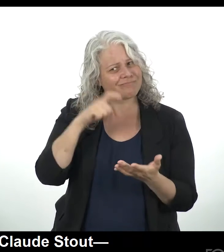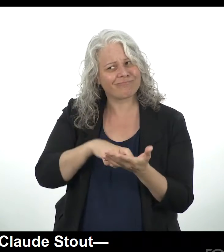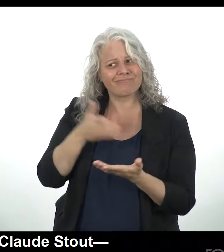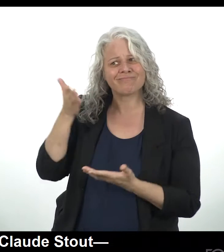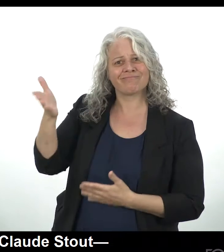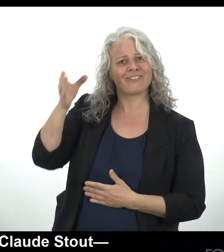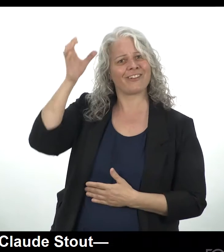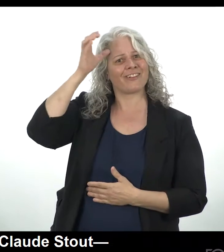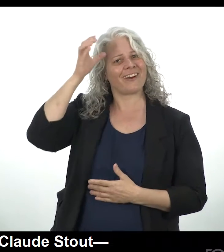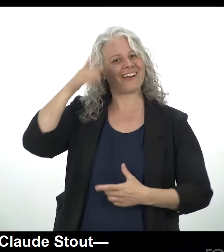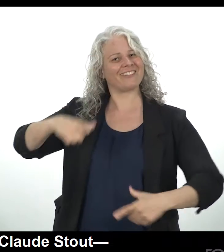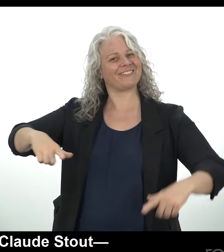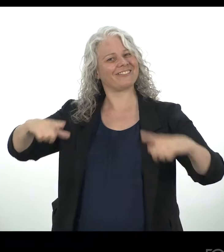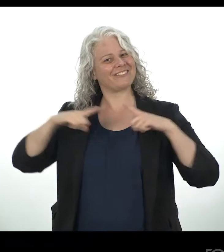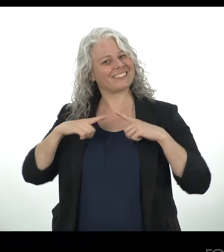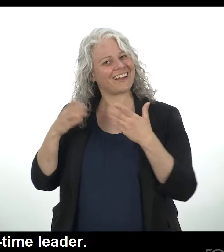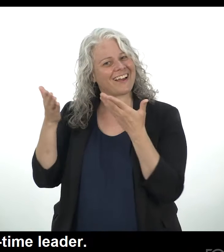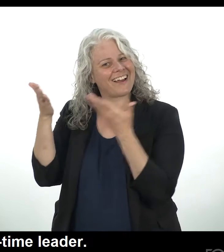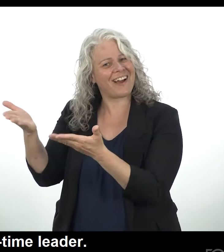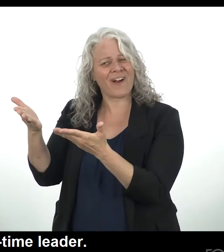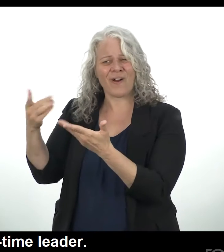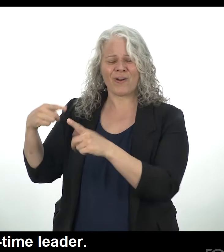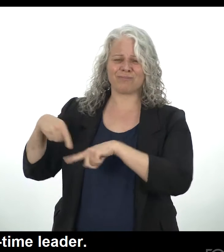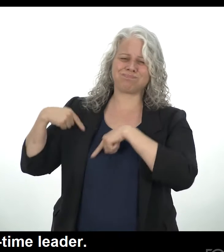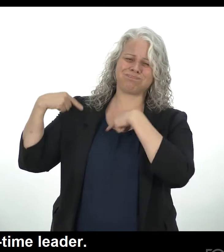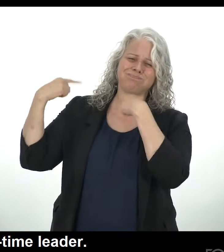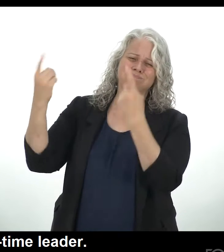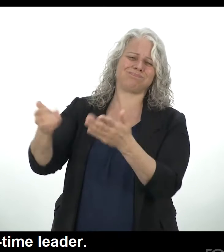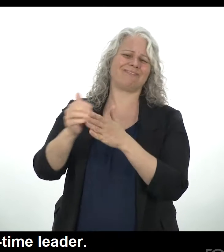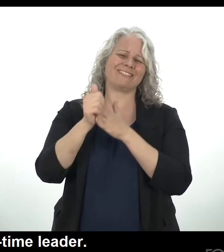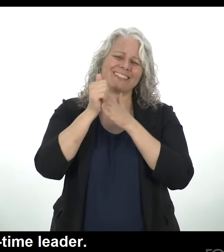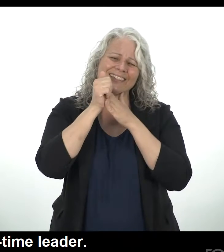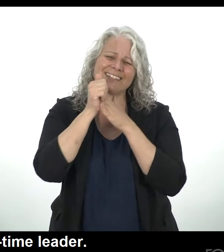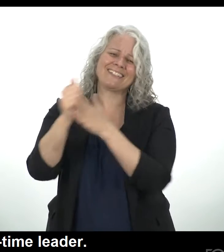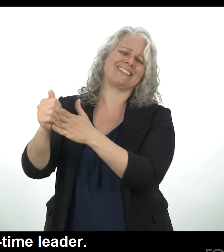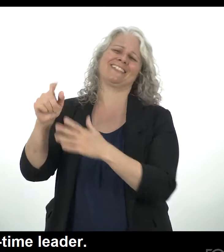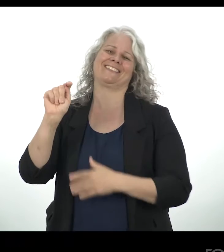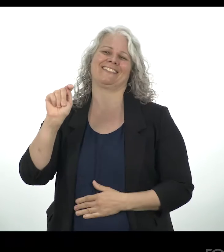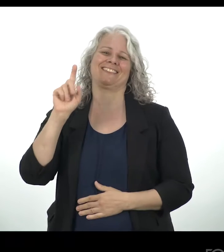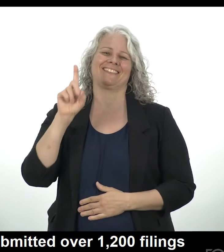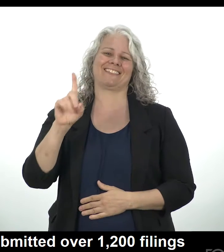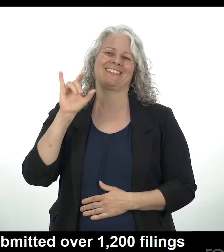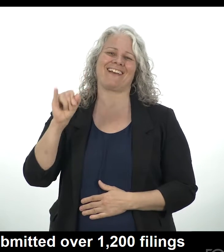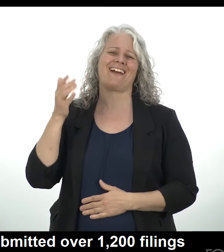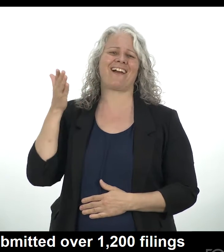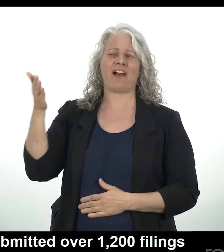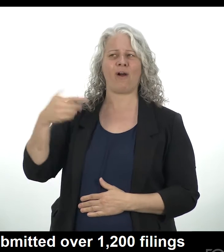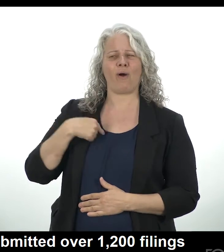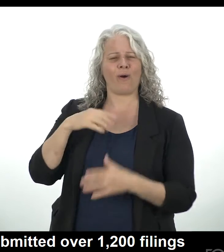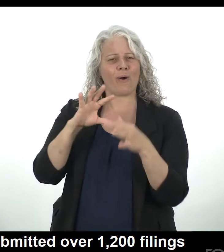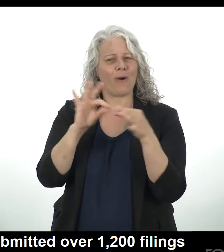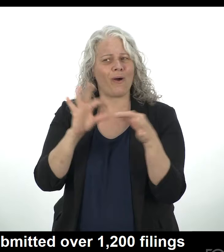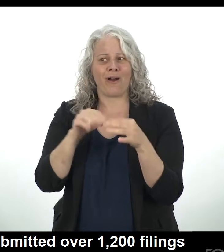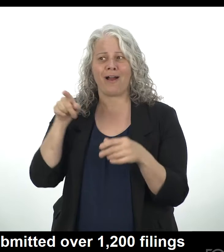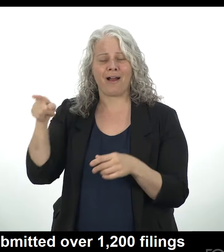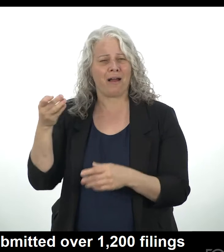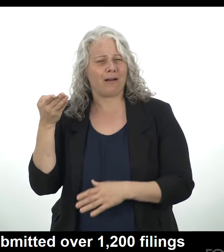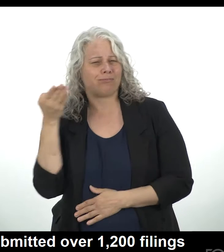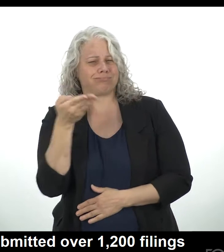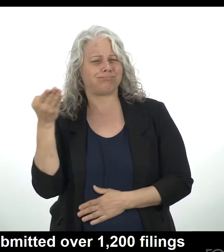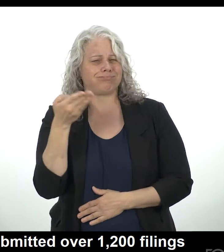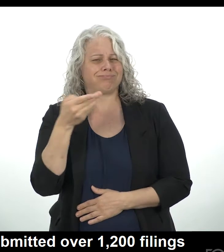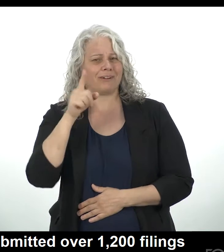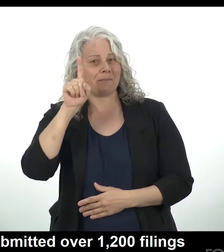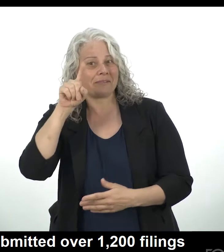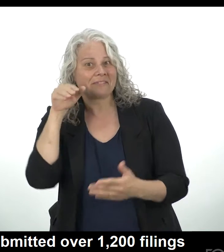recent retirement of Claude Stout, TDI's legendary longtime leader. I talked about how TDI